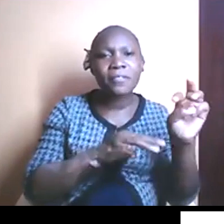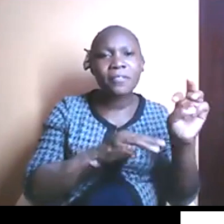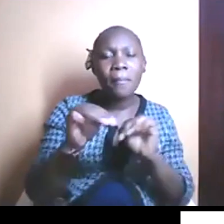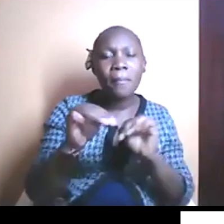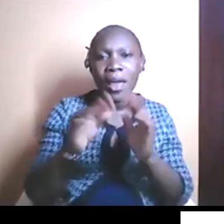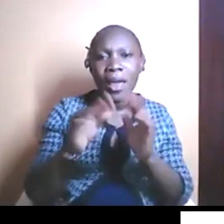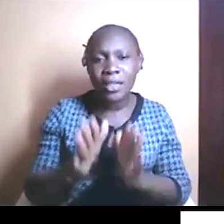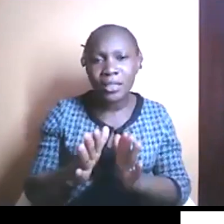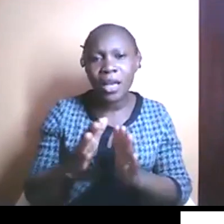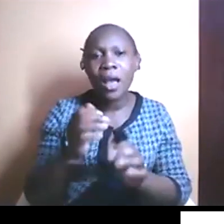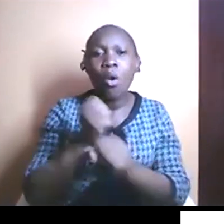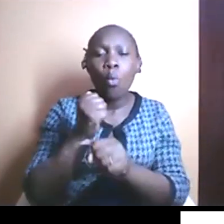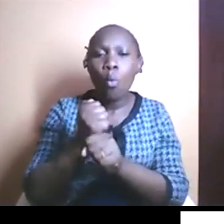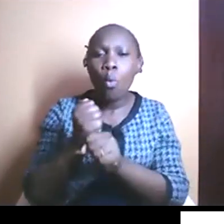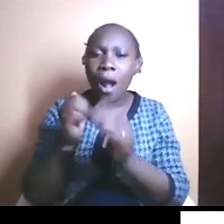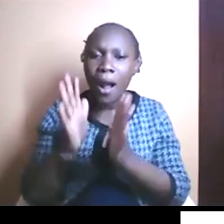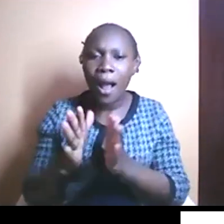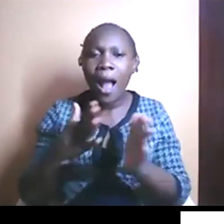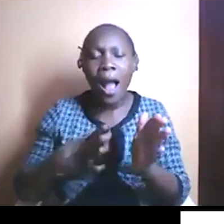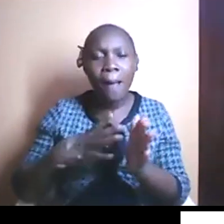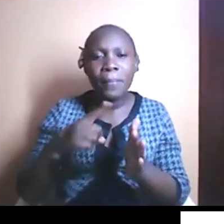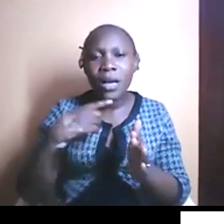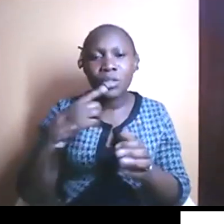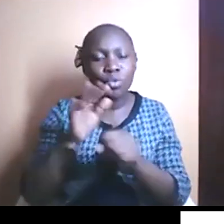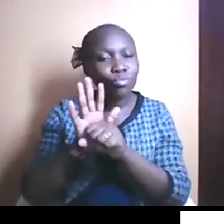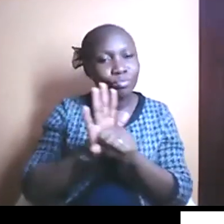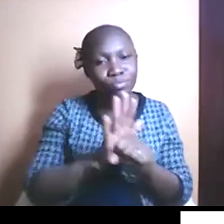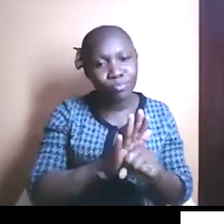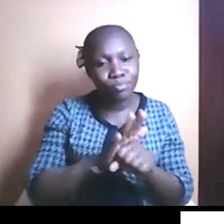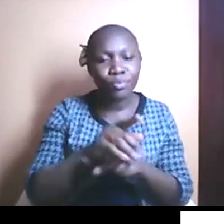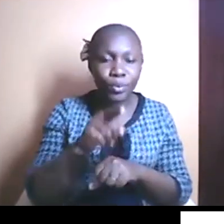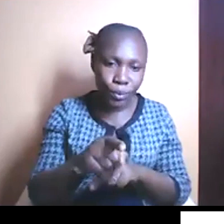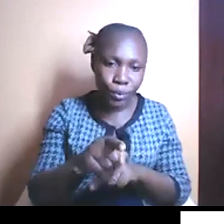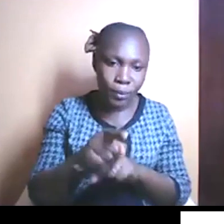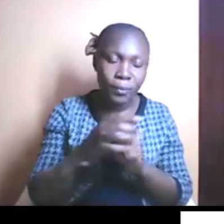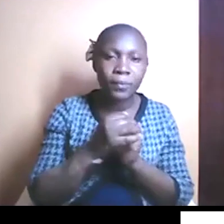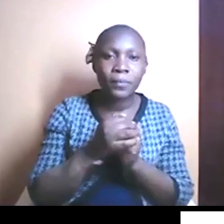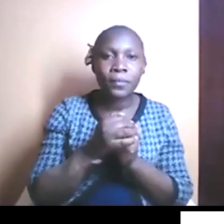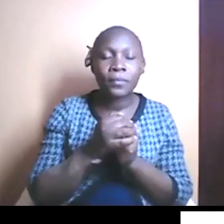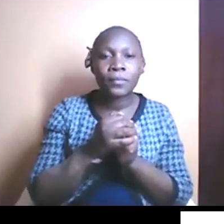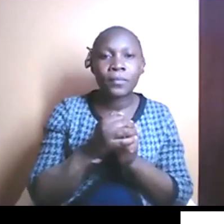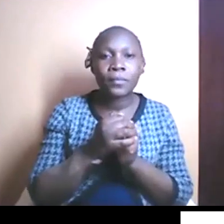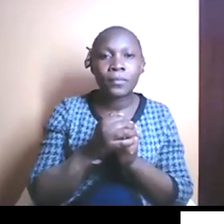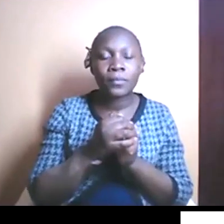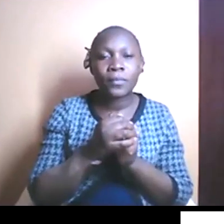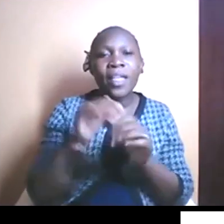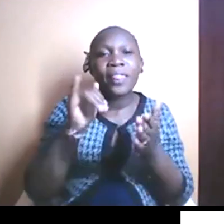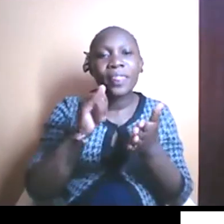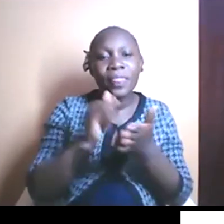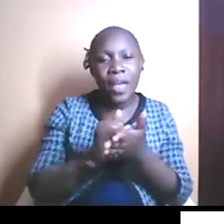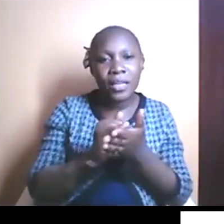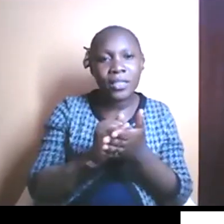just somebody who's prejudiced, or a disgruntled, even a client can be a gaslighter, or even a